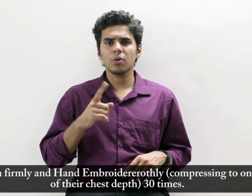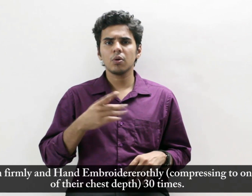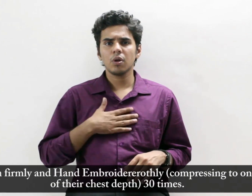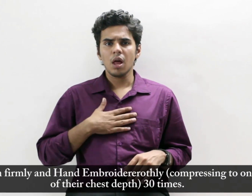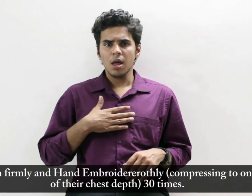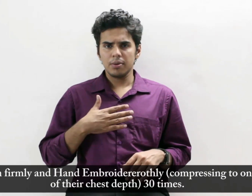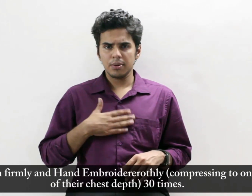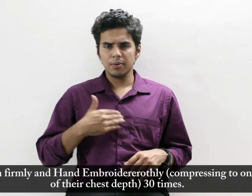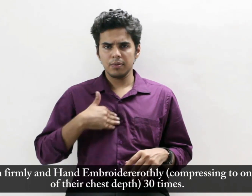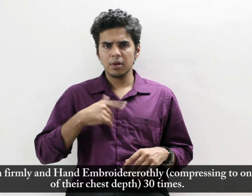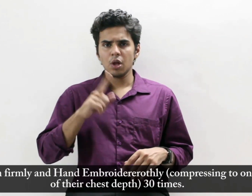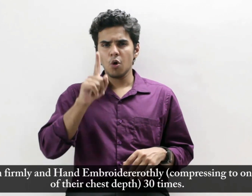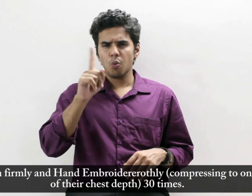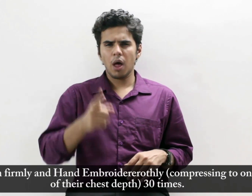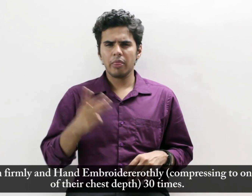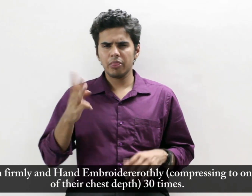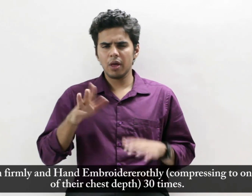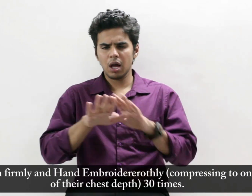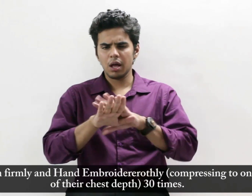depth 30 times.